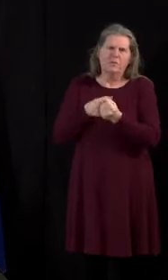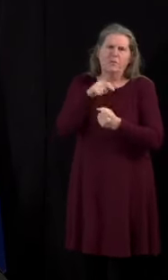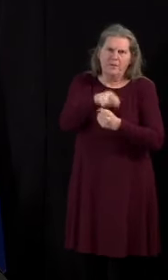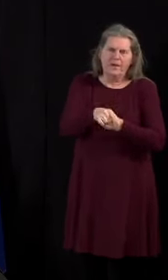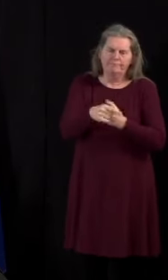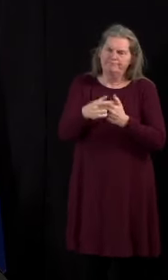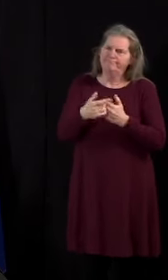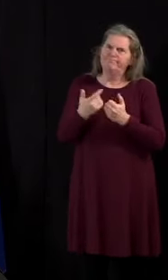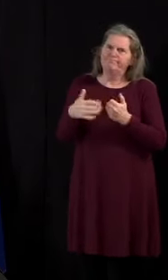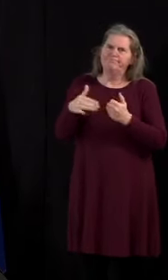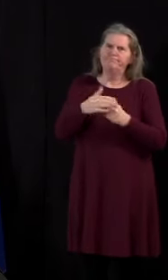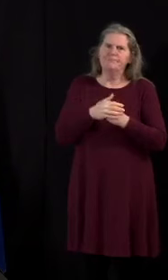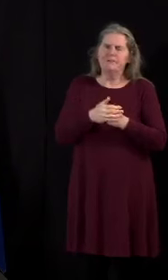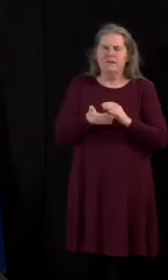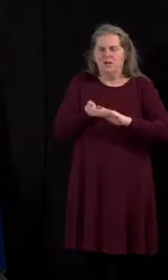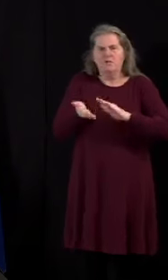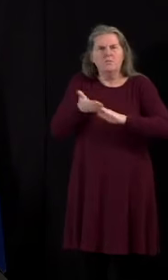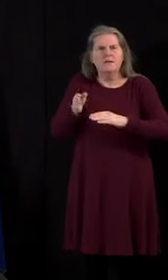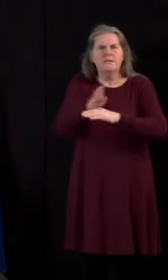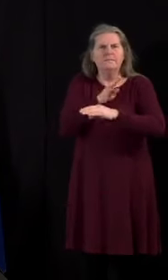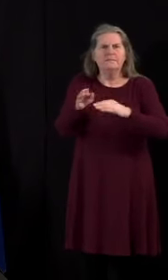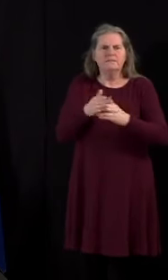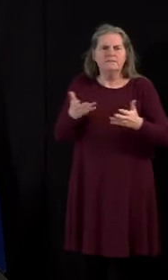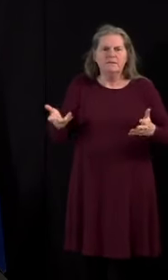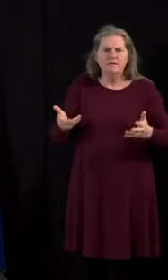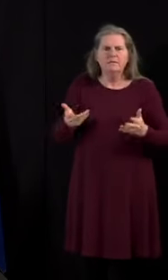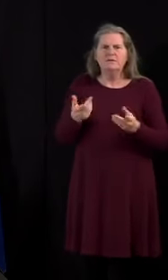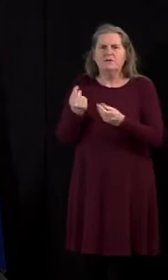these challenging operating conditions.